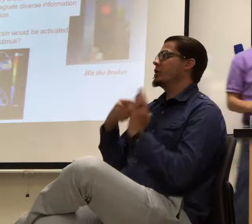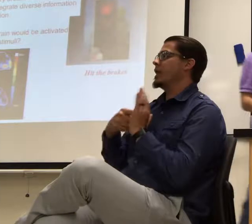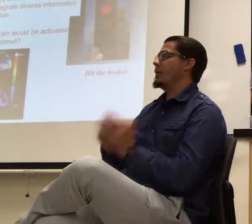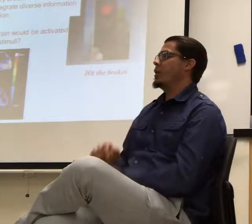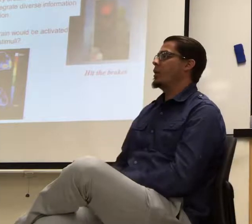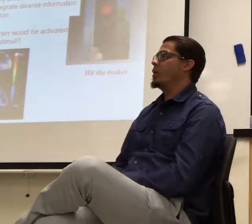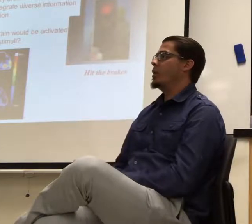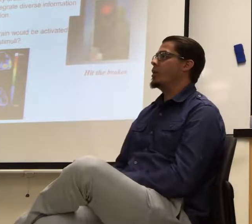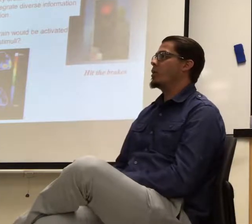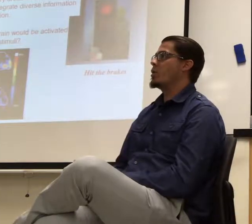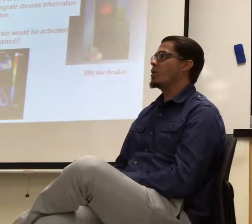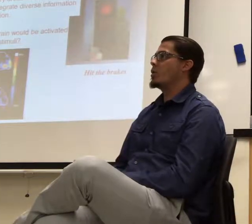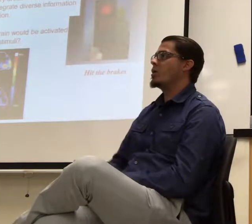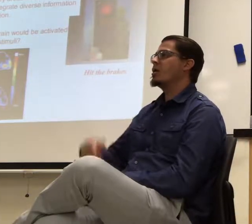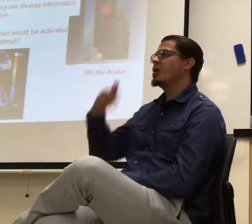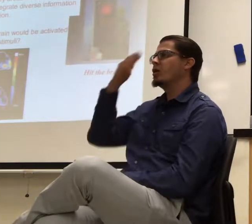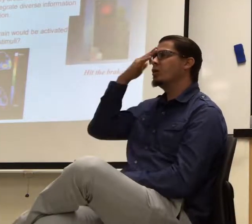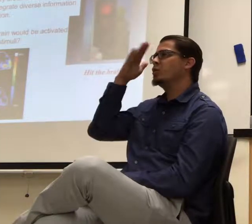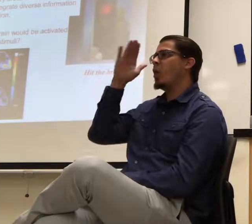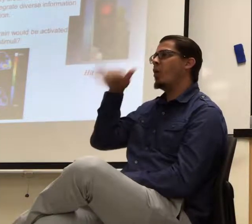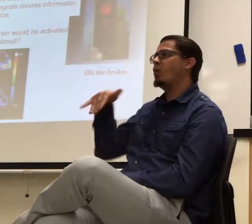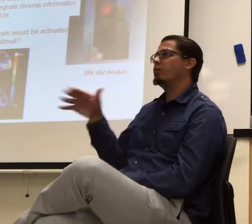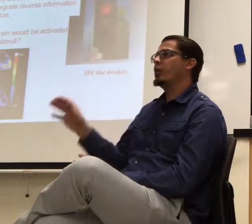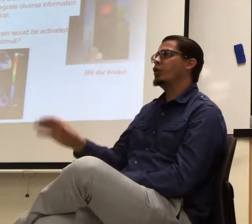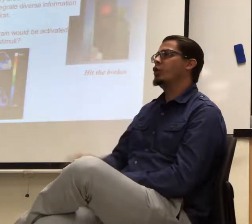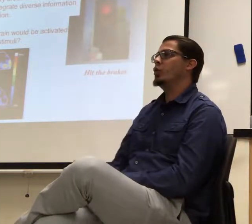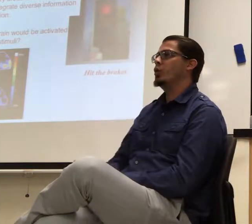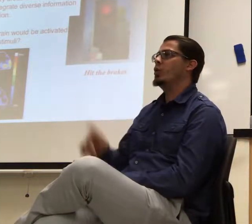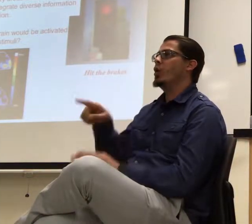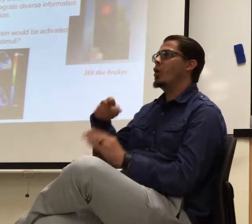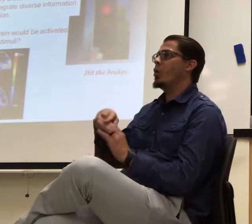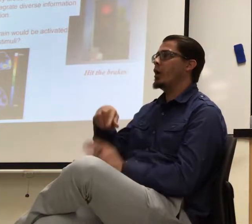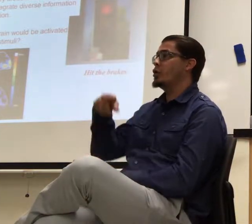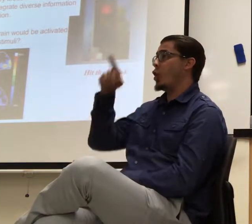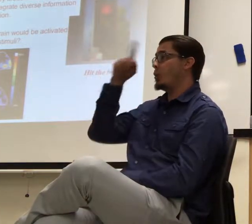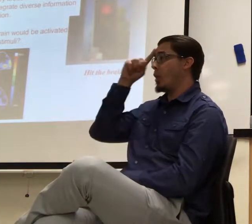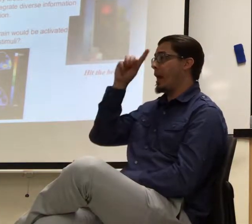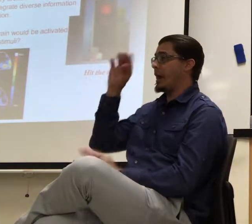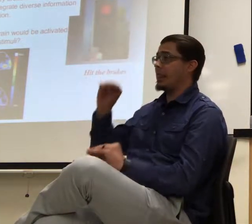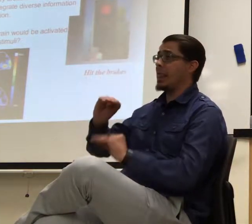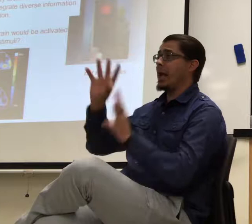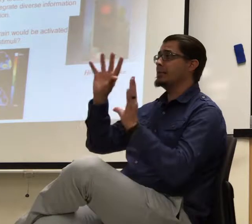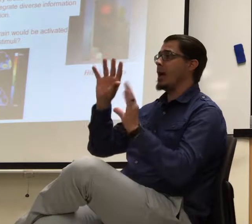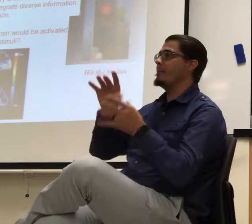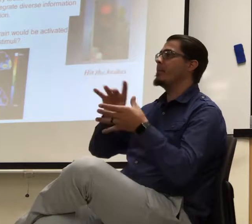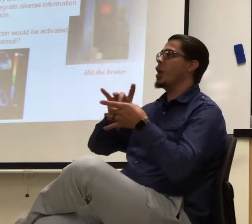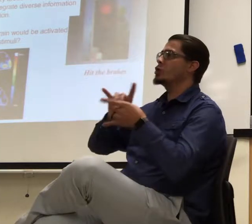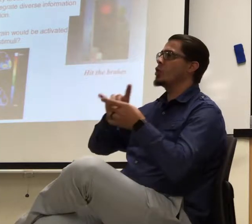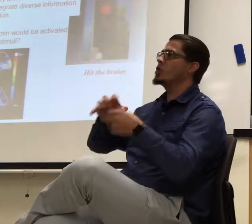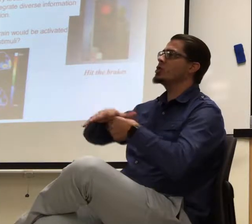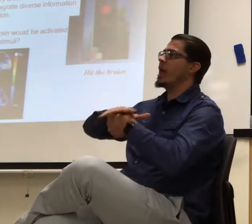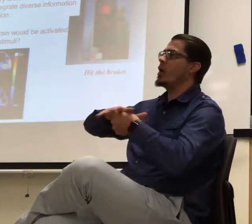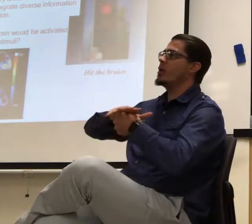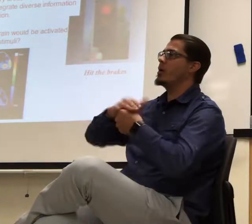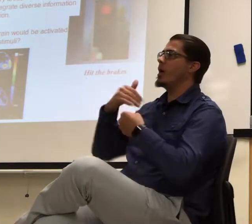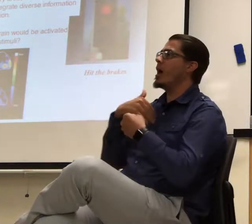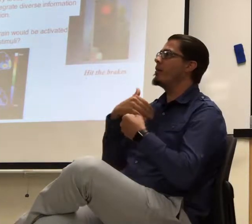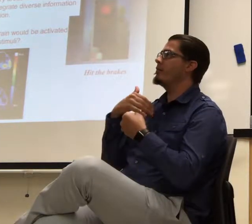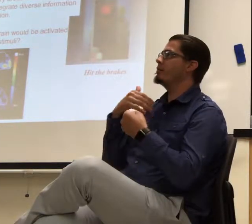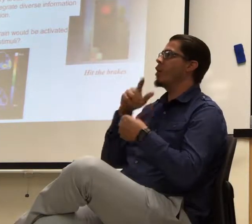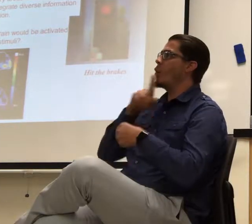of you know what to do when your brain lights up. The association areas give you purposeful